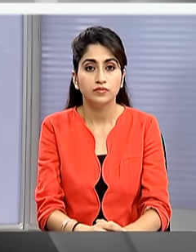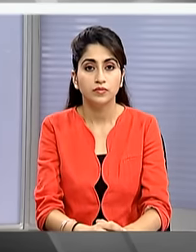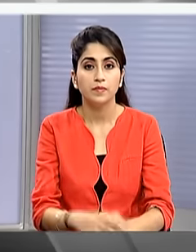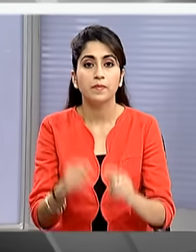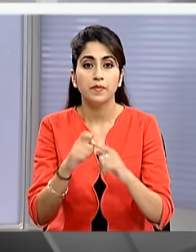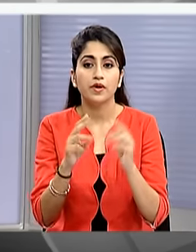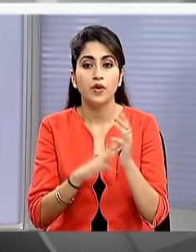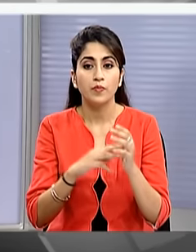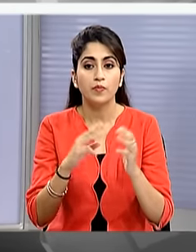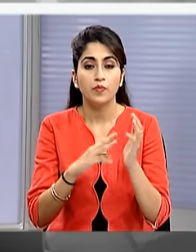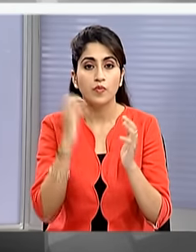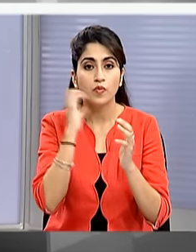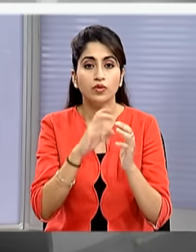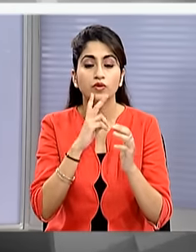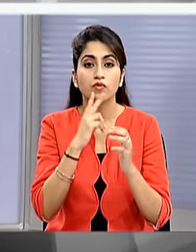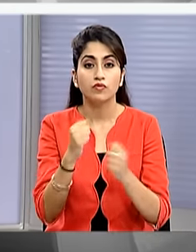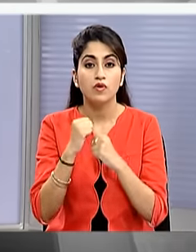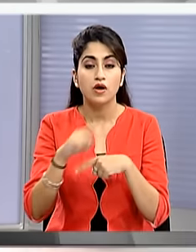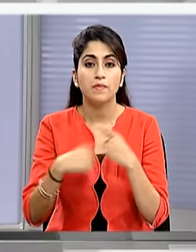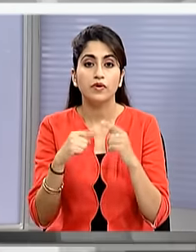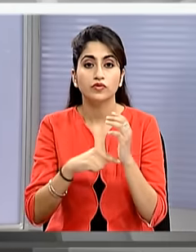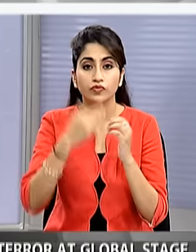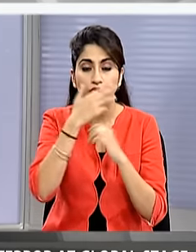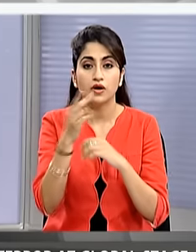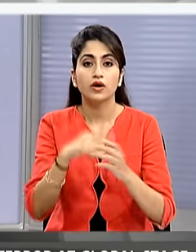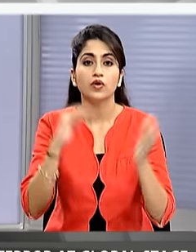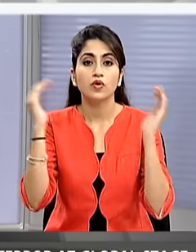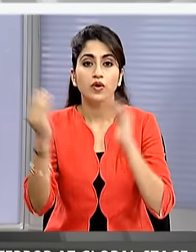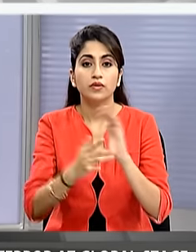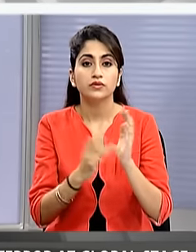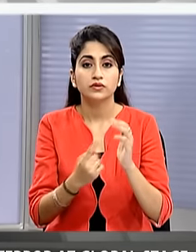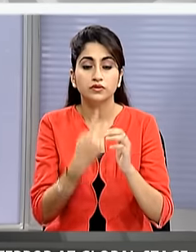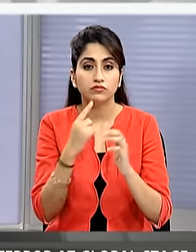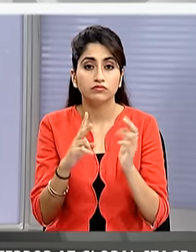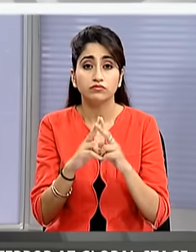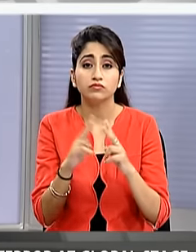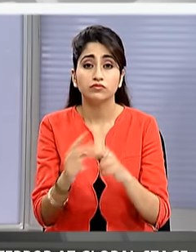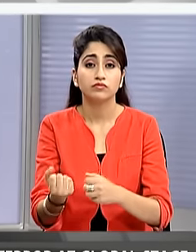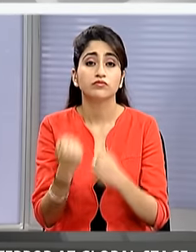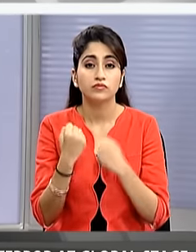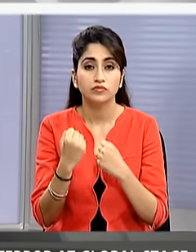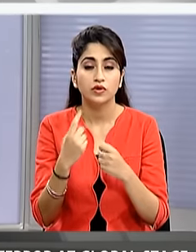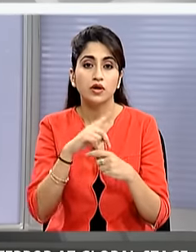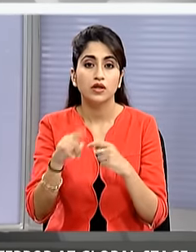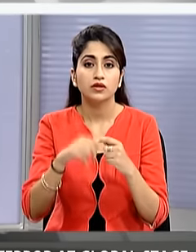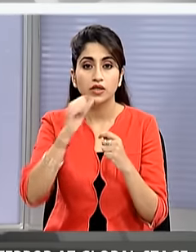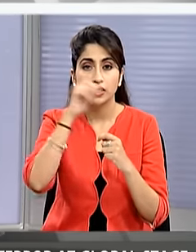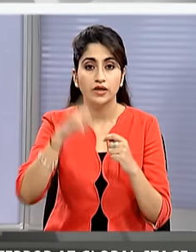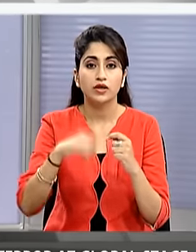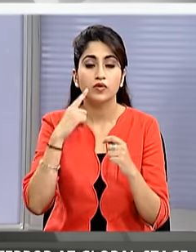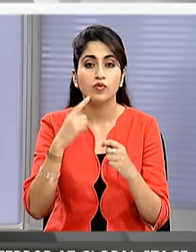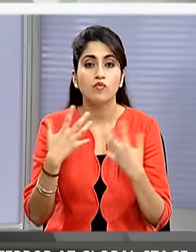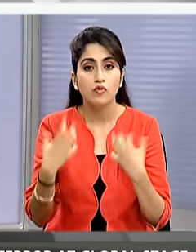Prime Minister Narendra Modi talked tough on terror at the global stage, advocating in most stern words strong action against the countries